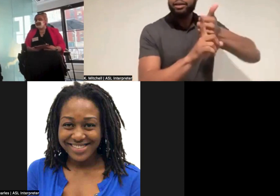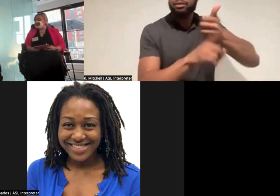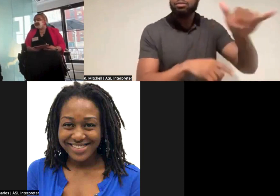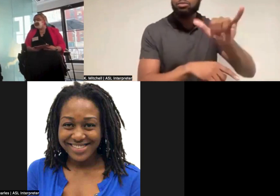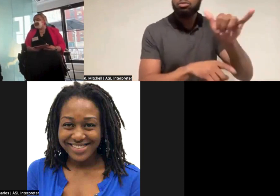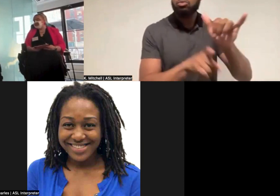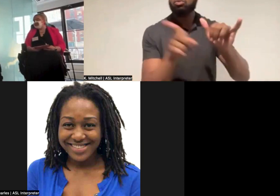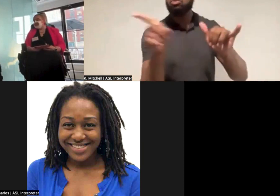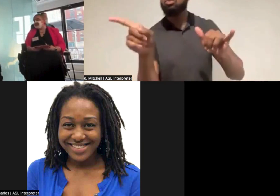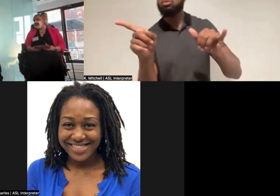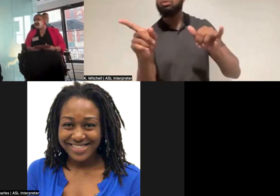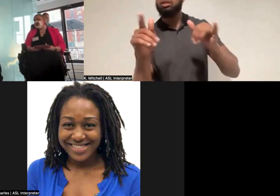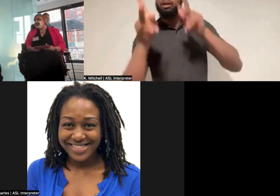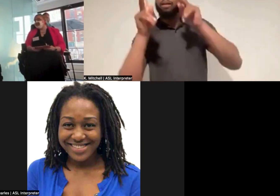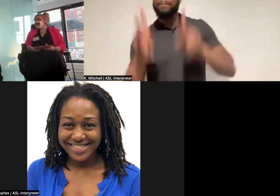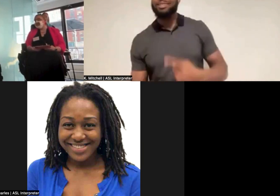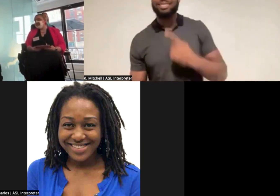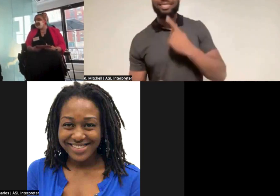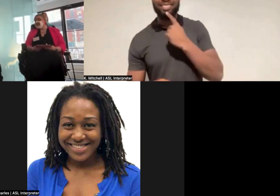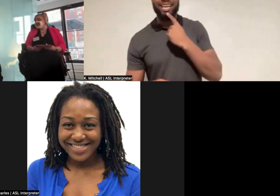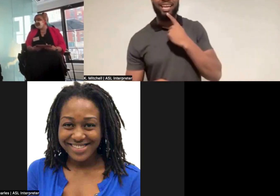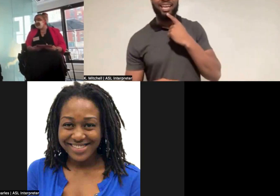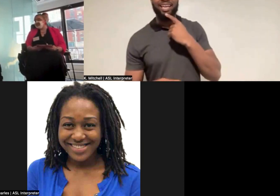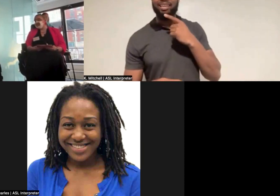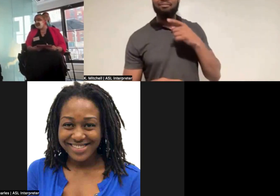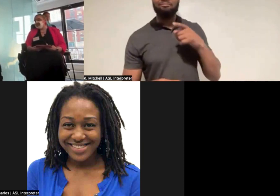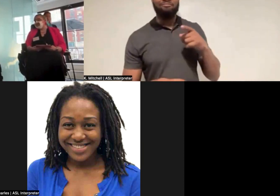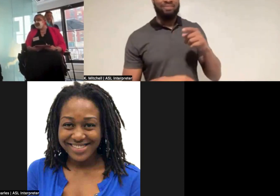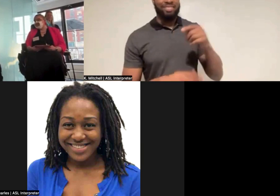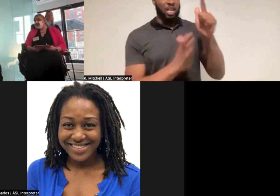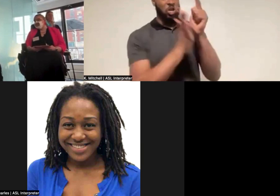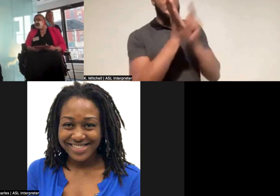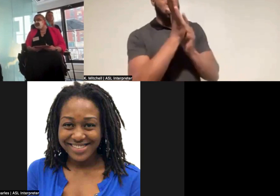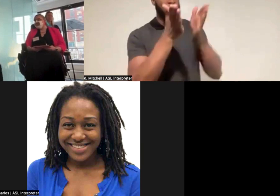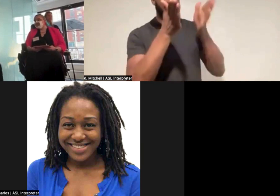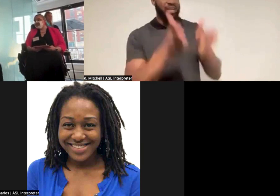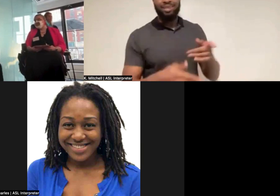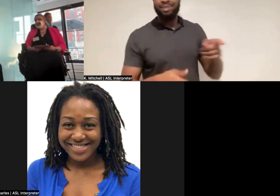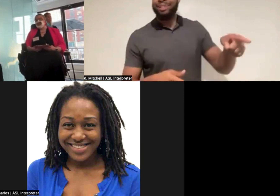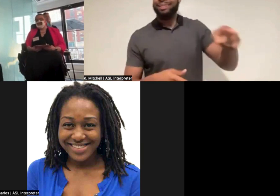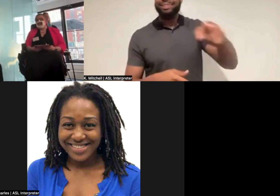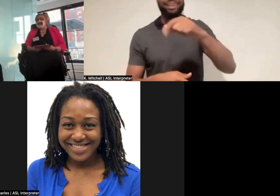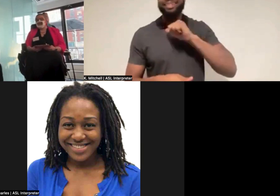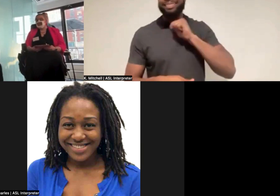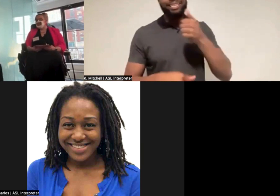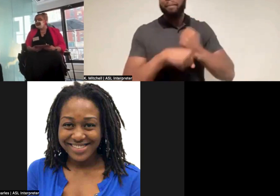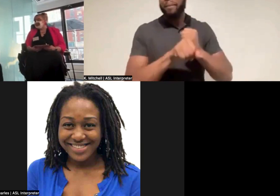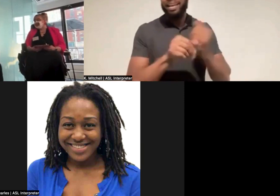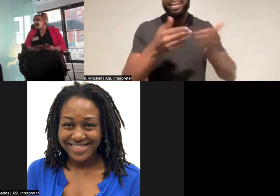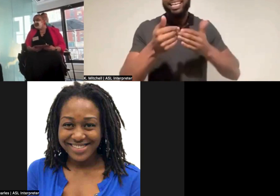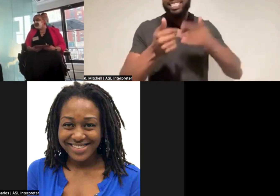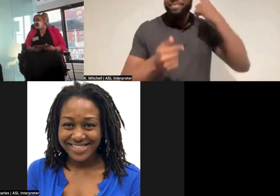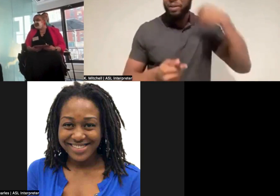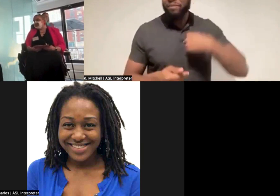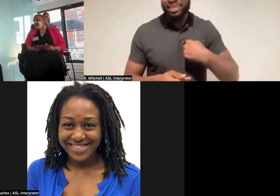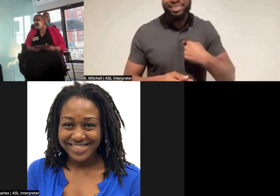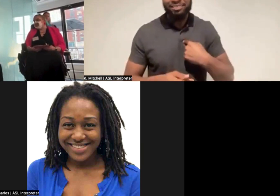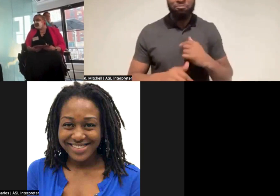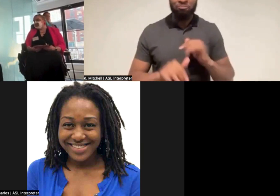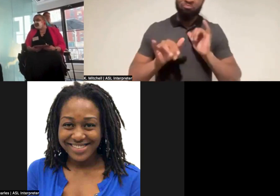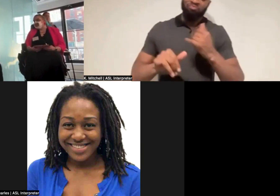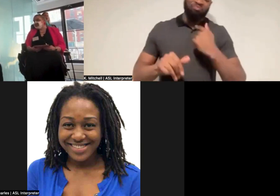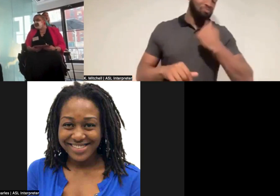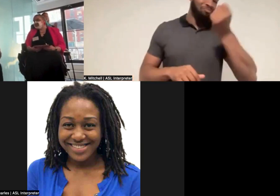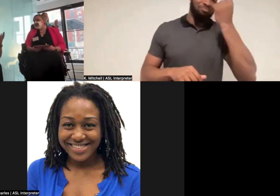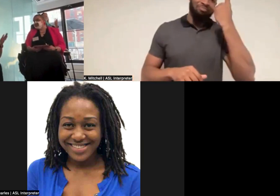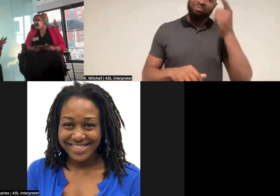anything. Oh, no, I get it. I don't think it's easy at all. I don't think it's easy, and there are numerous avenues that I would